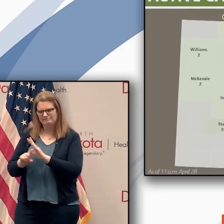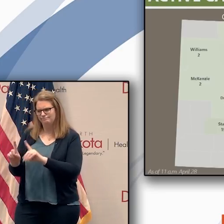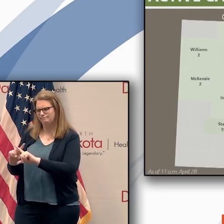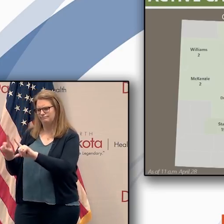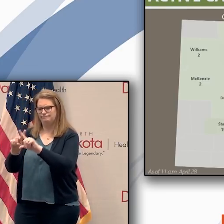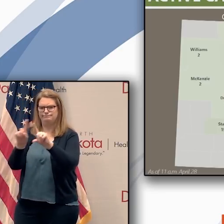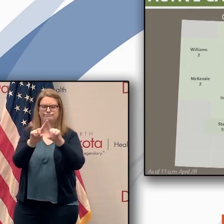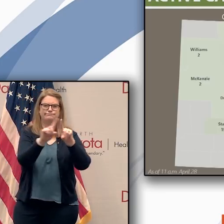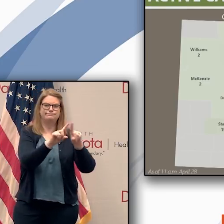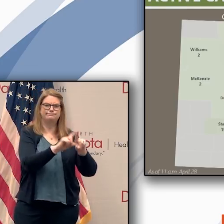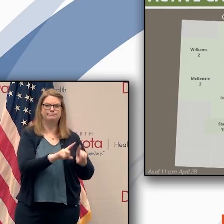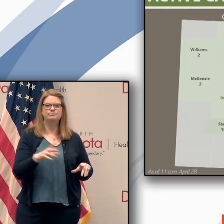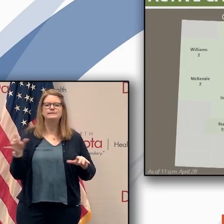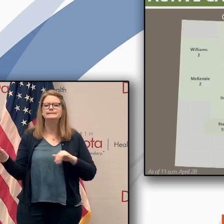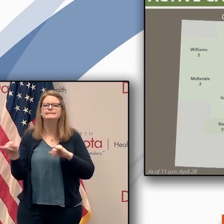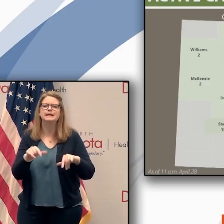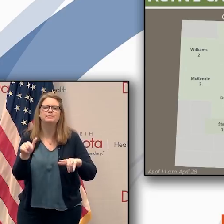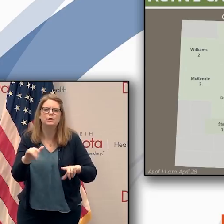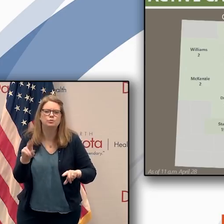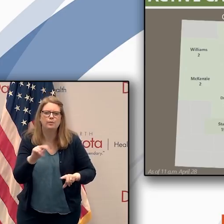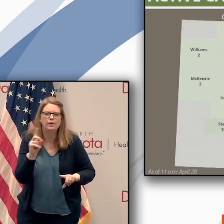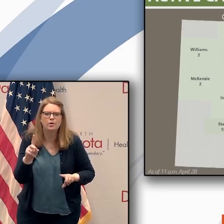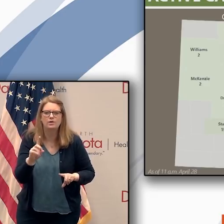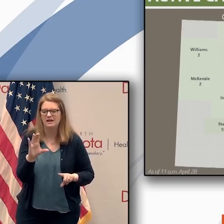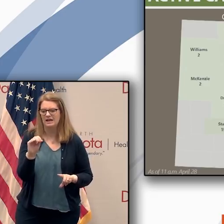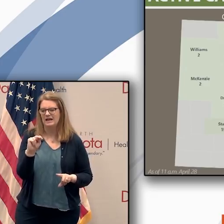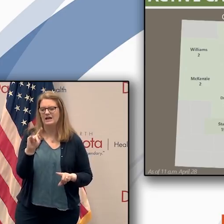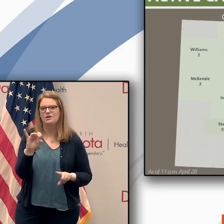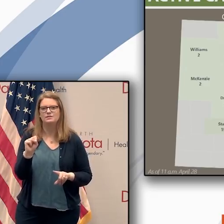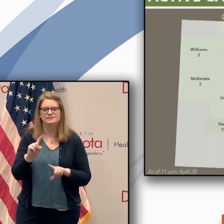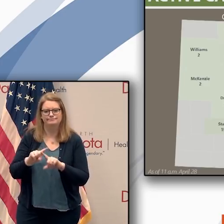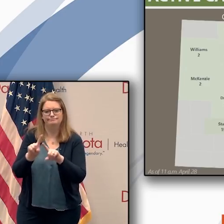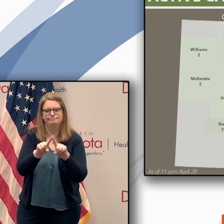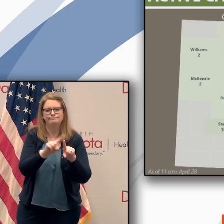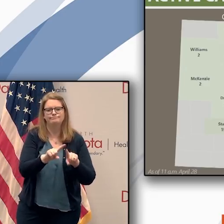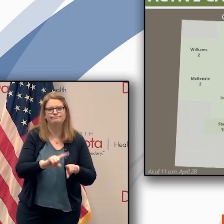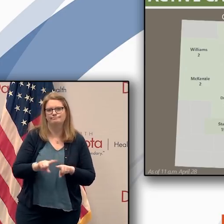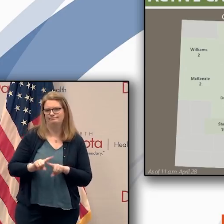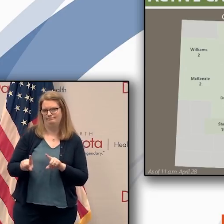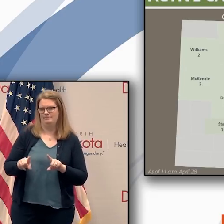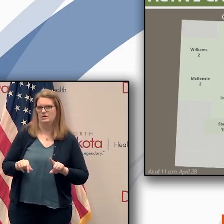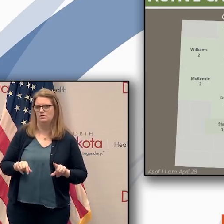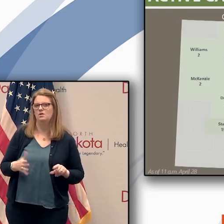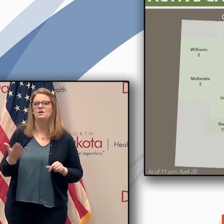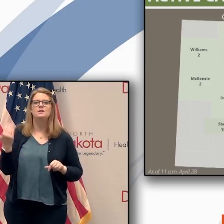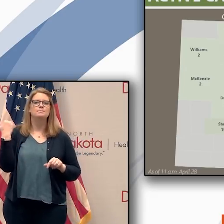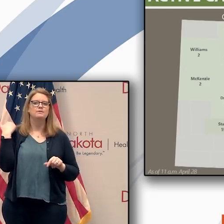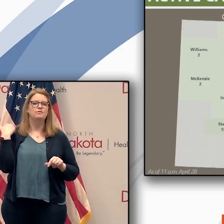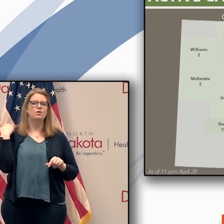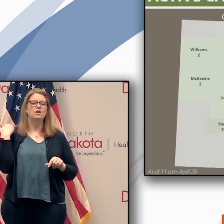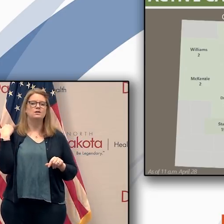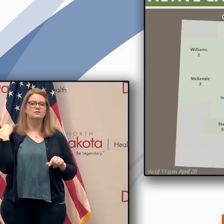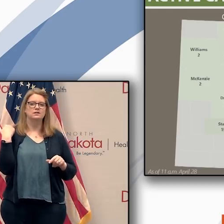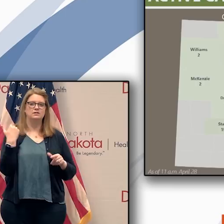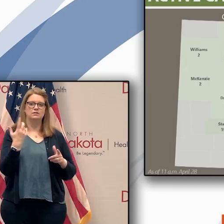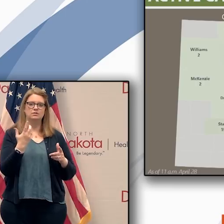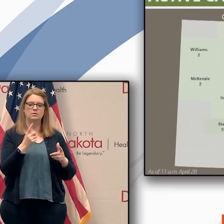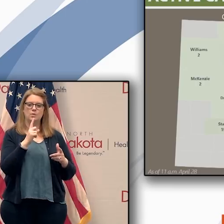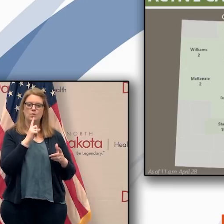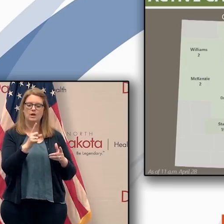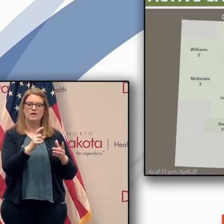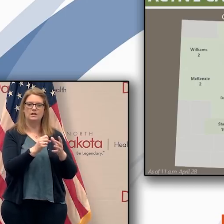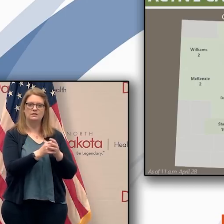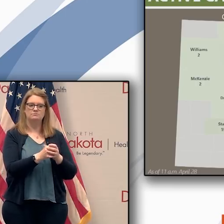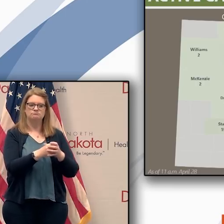no counties are actually the same. When we started out earlier in this, we had a higher concentration on a